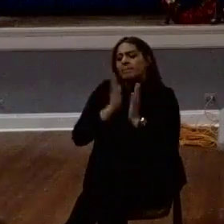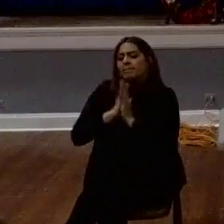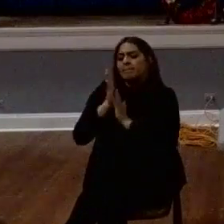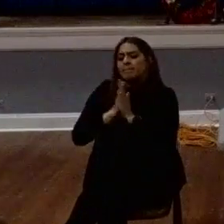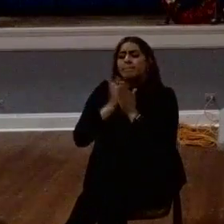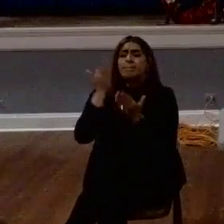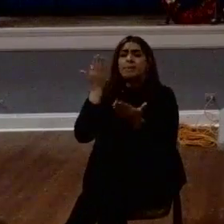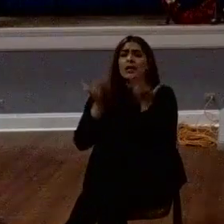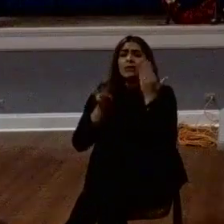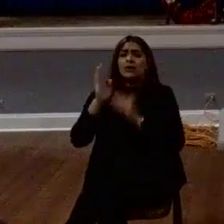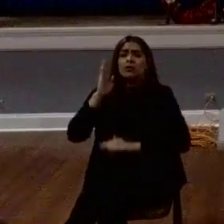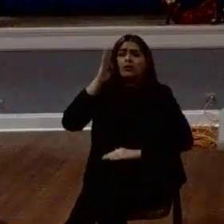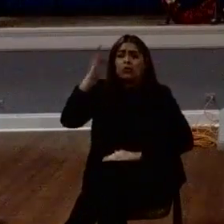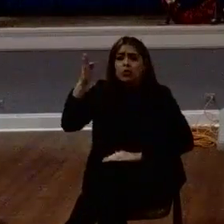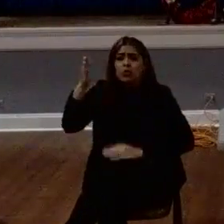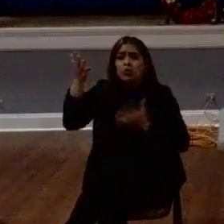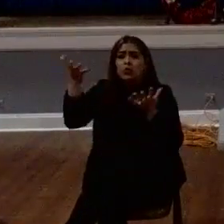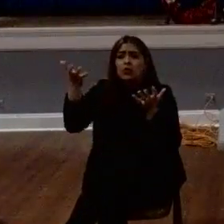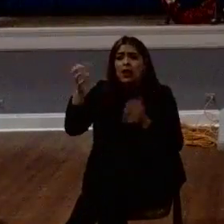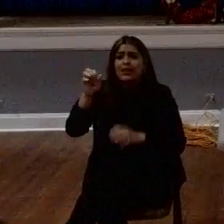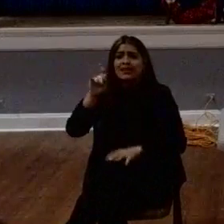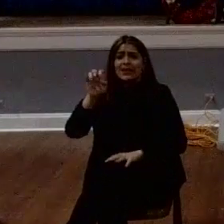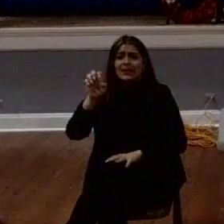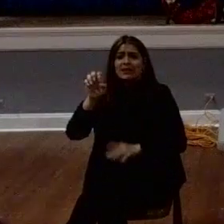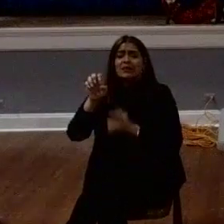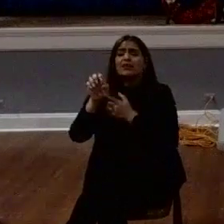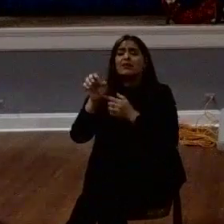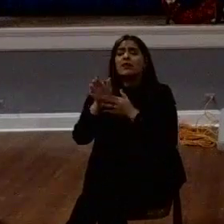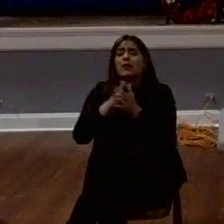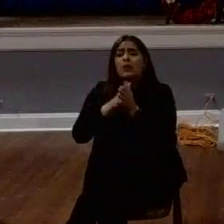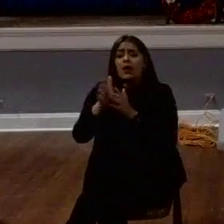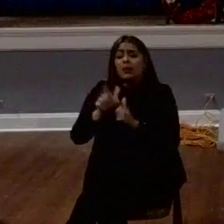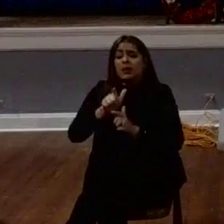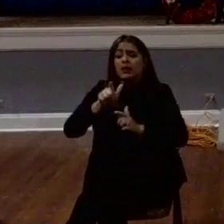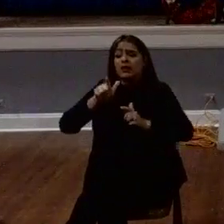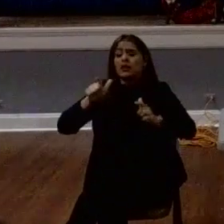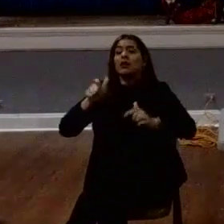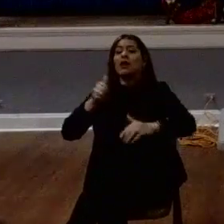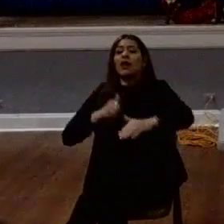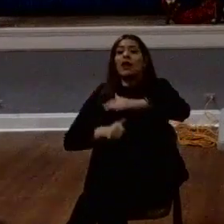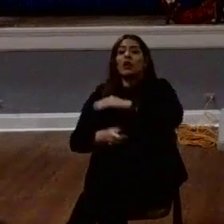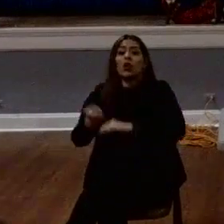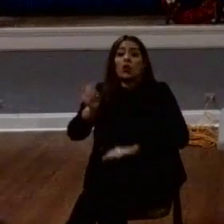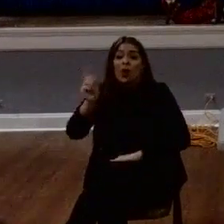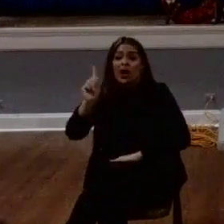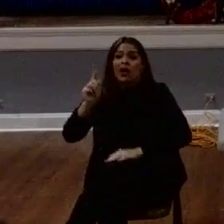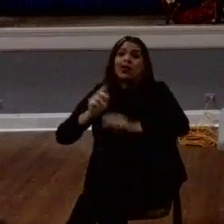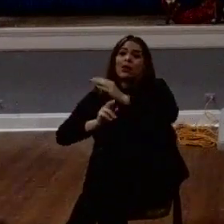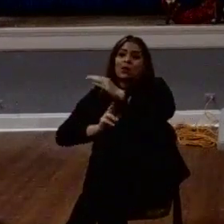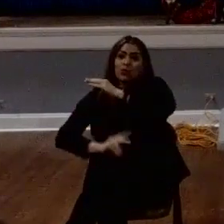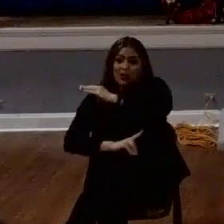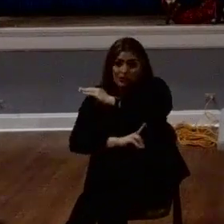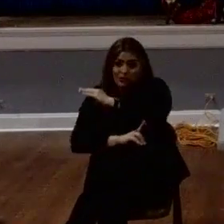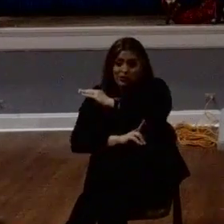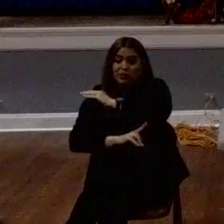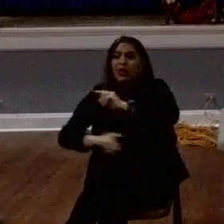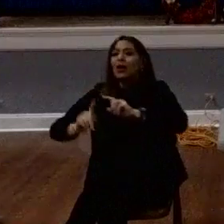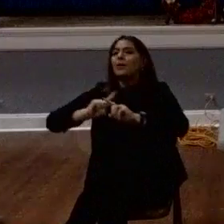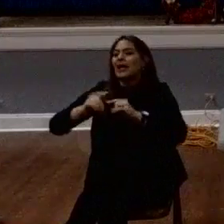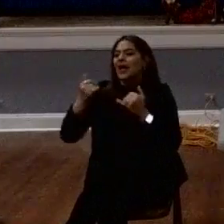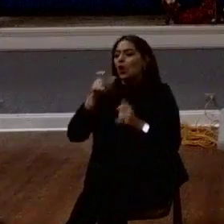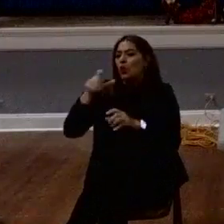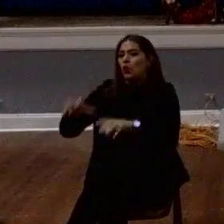future, if we wanted the skate park to get a little bit bigger underneath the bridge. You guys are There's great. currently a lease, but when the lease